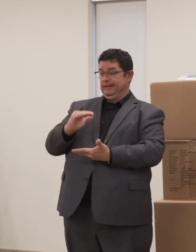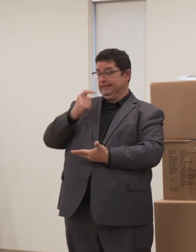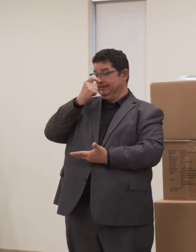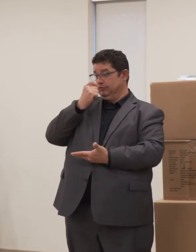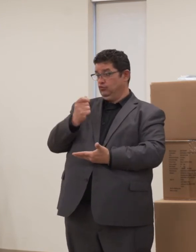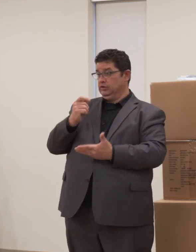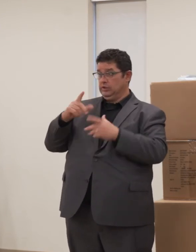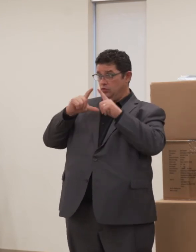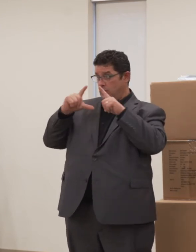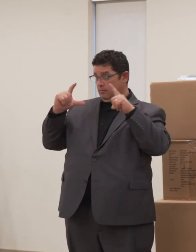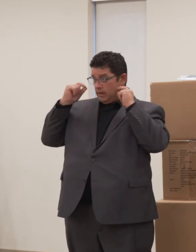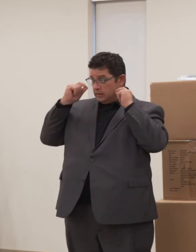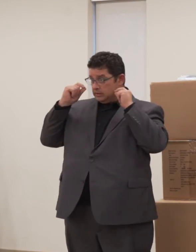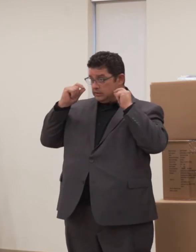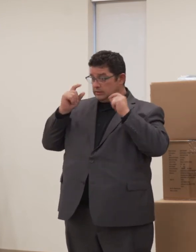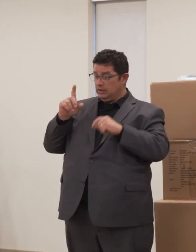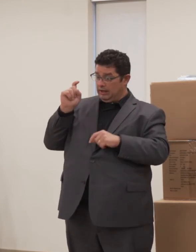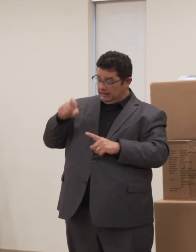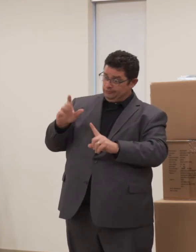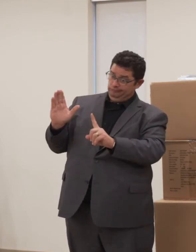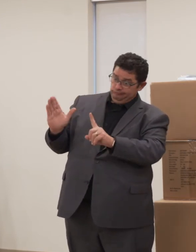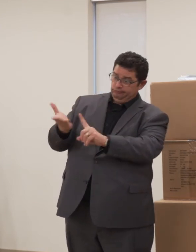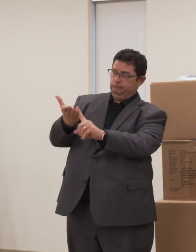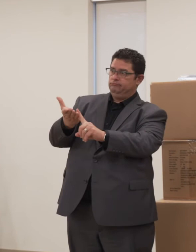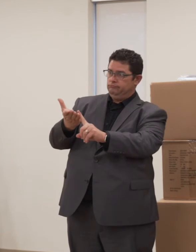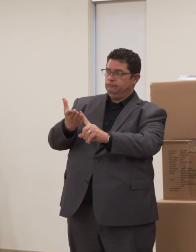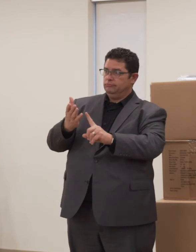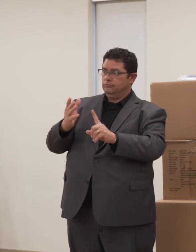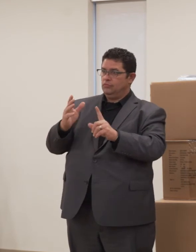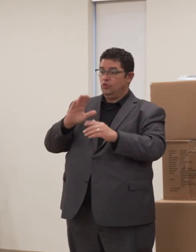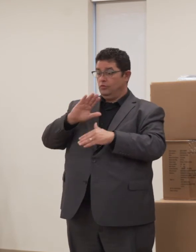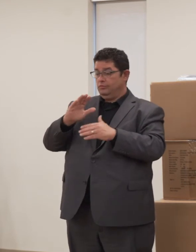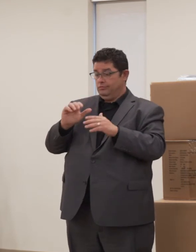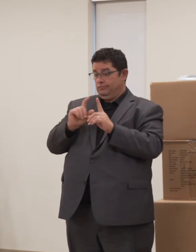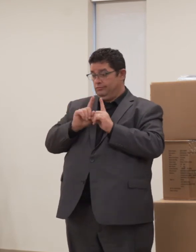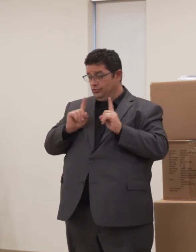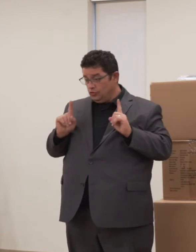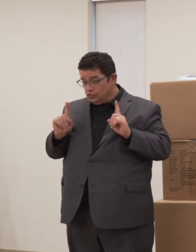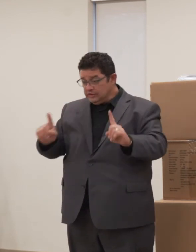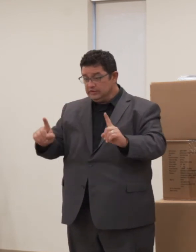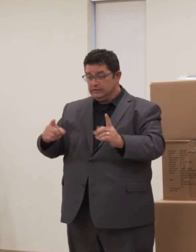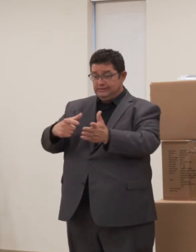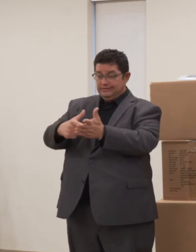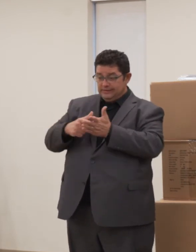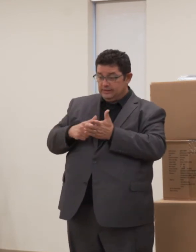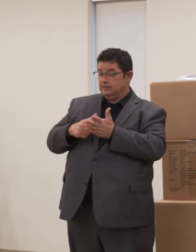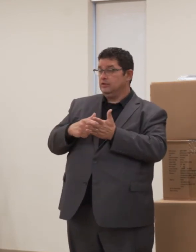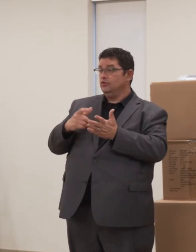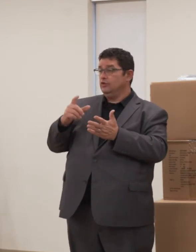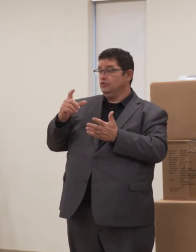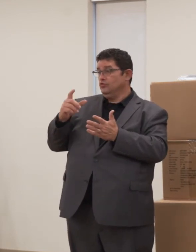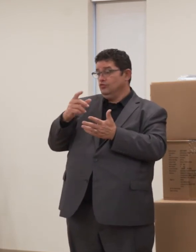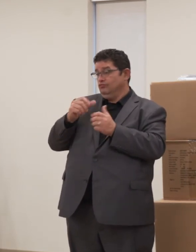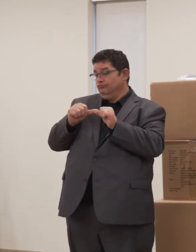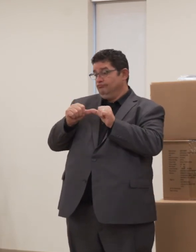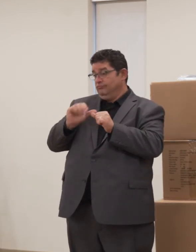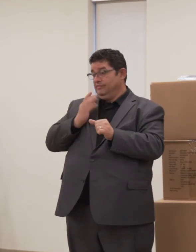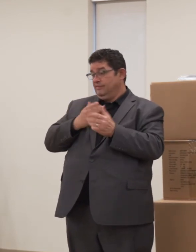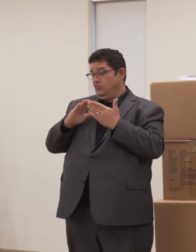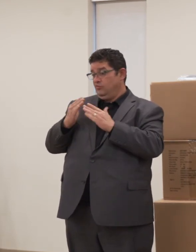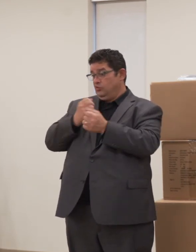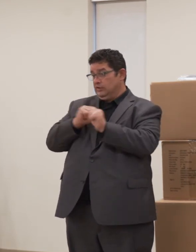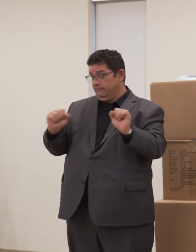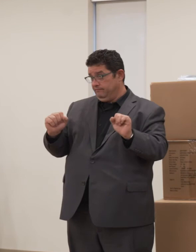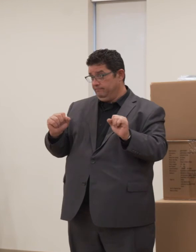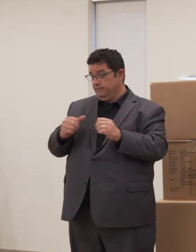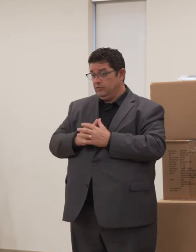and we have to work to bring them on board with all these social distancing measures that are necessary to keep our community safe. And so